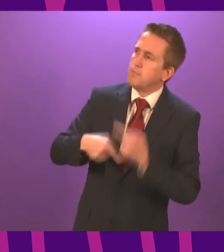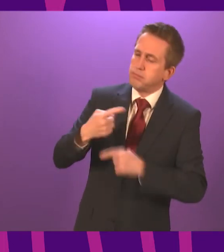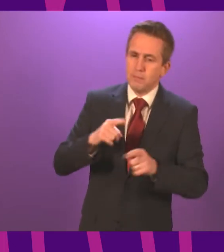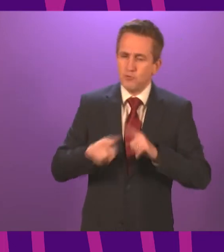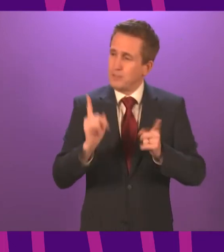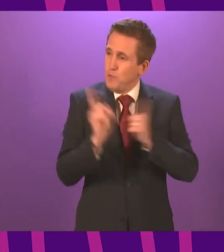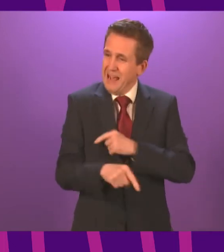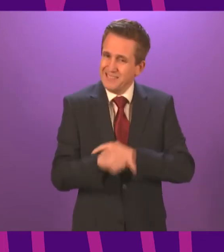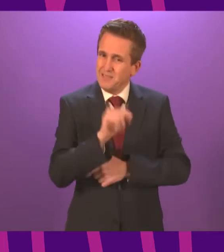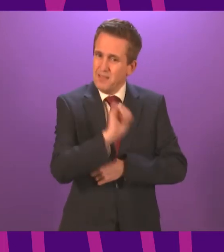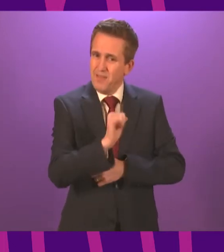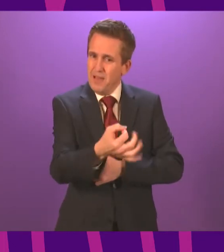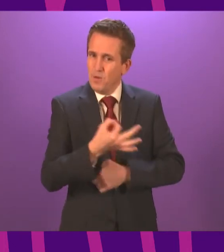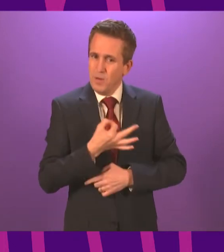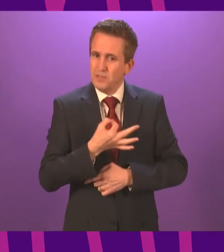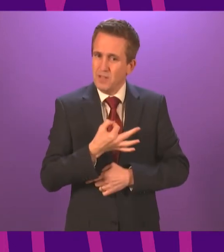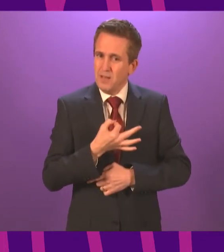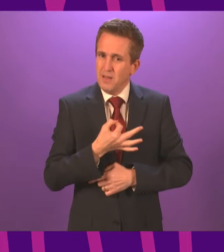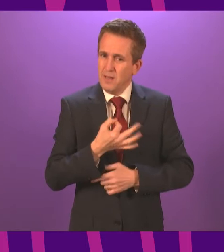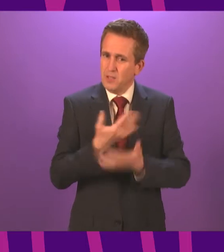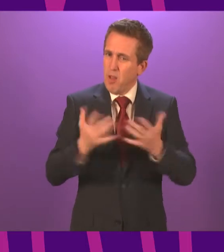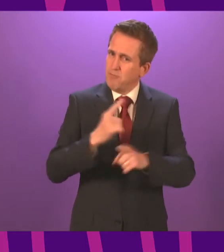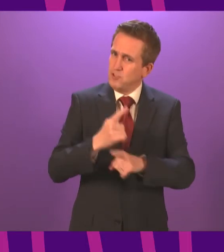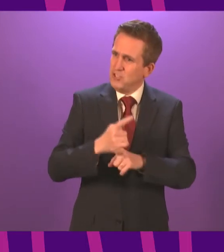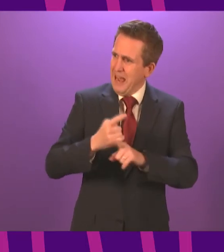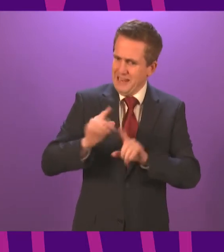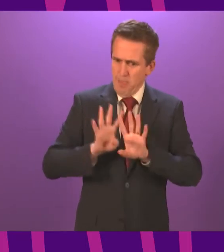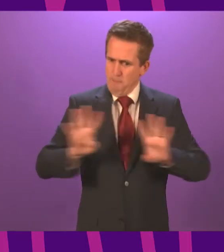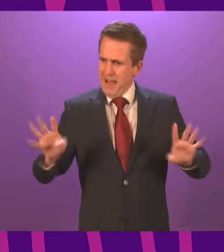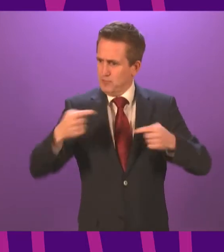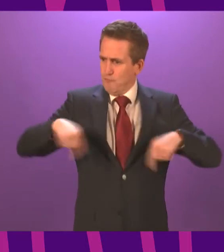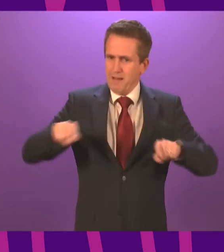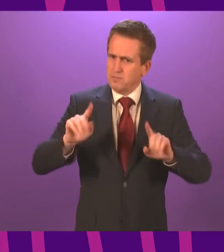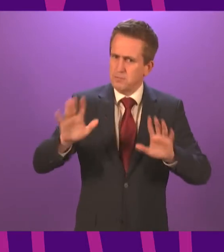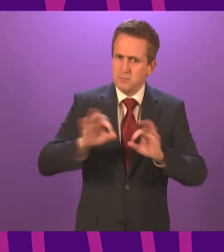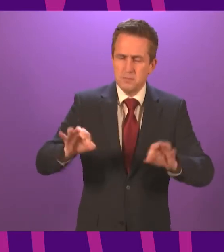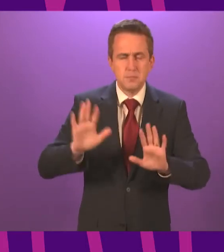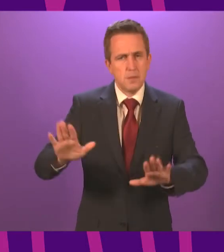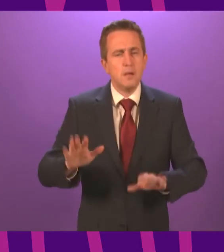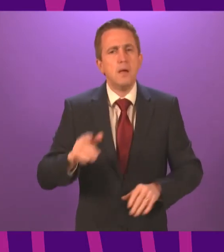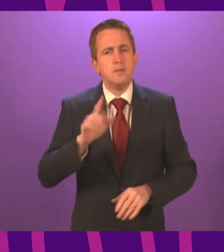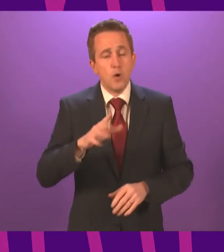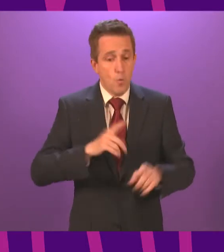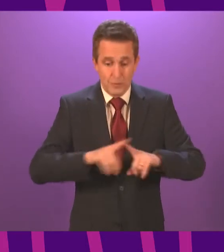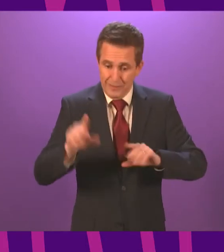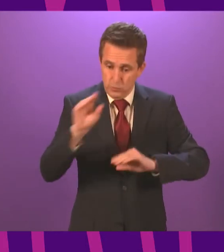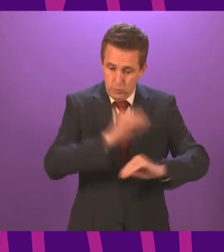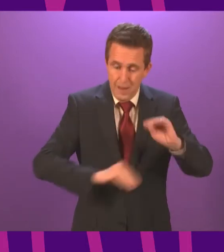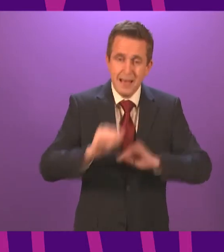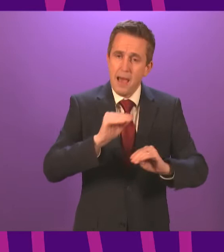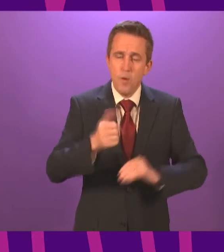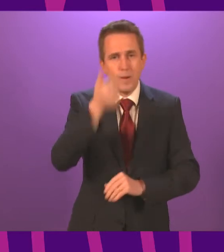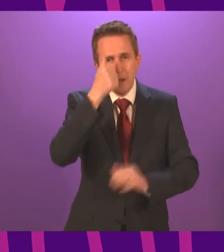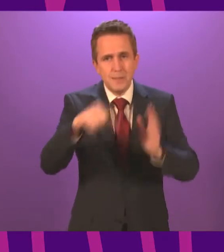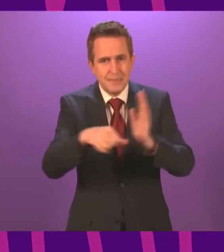answer and I've quite a lot of chat going on in the back. We're trying to make sure that we can make the best of this. We know it's difficult,